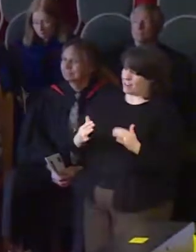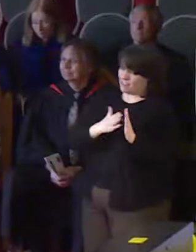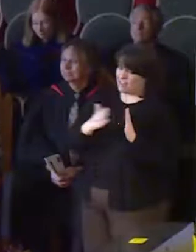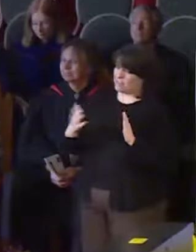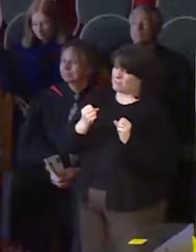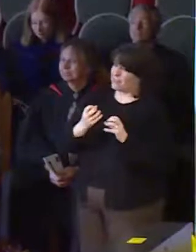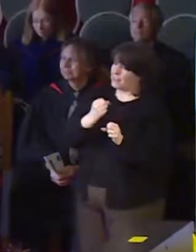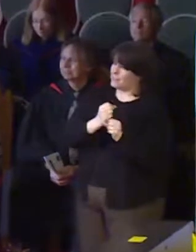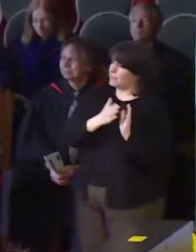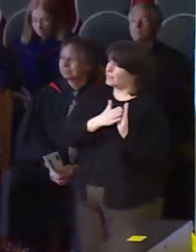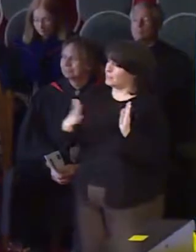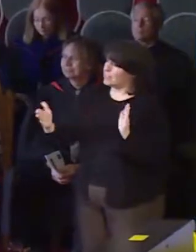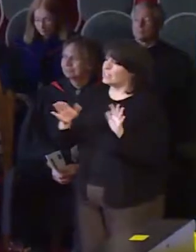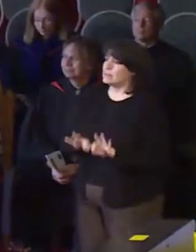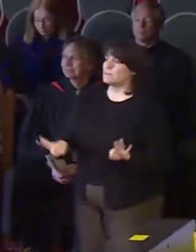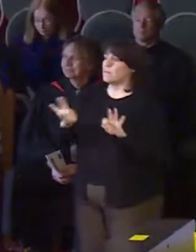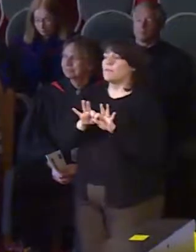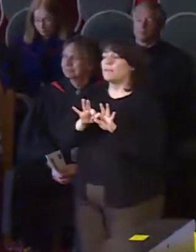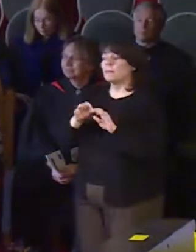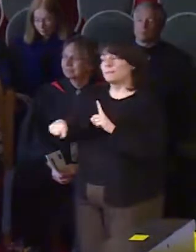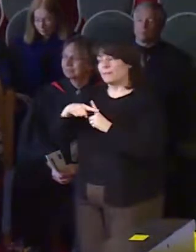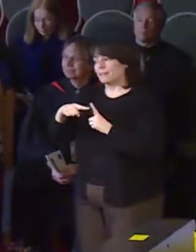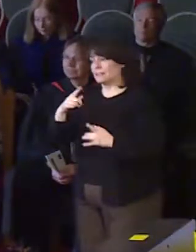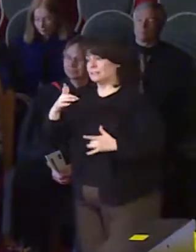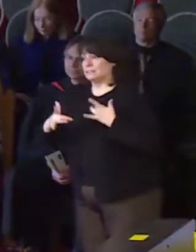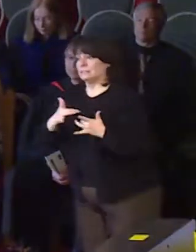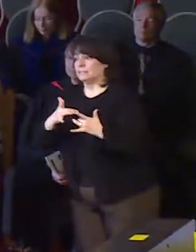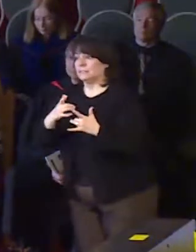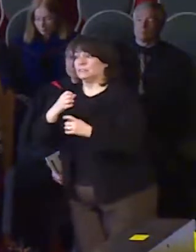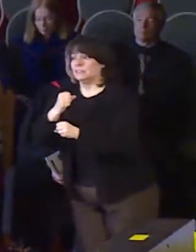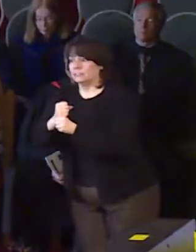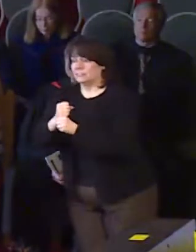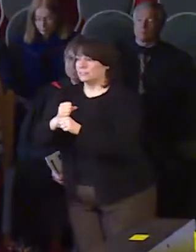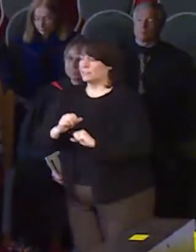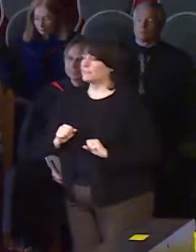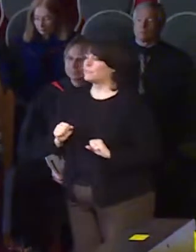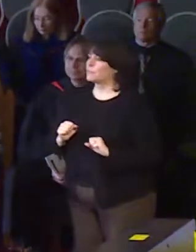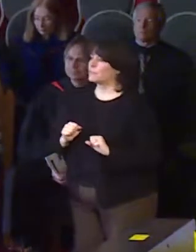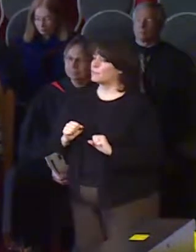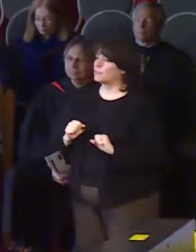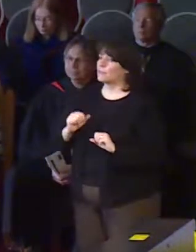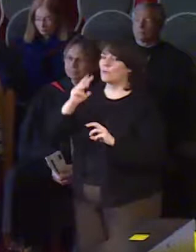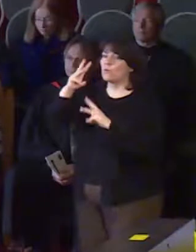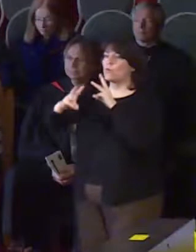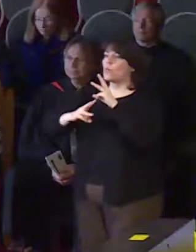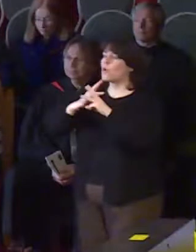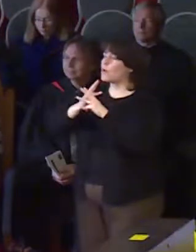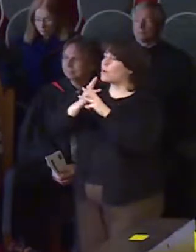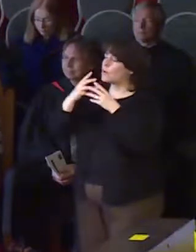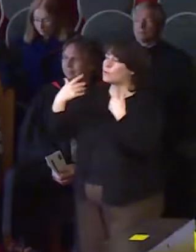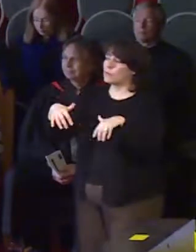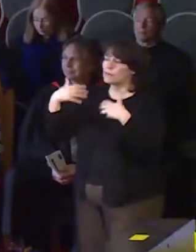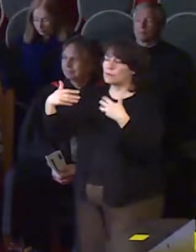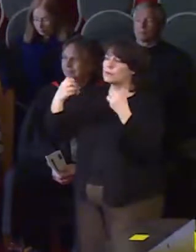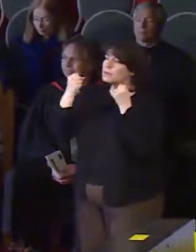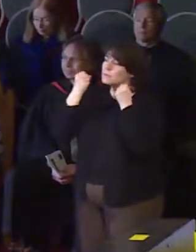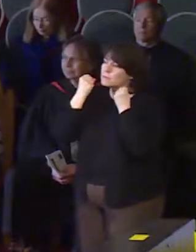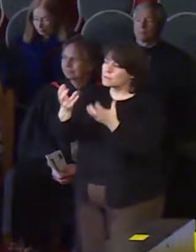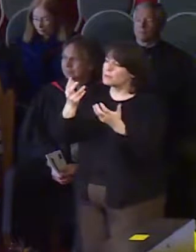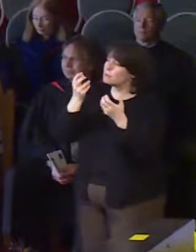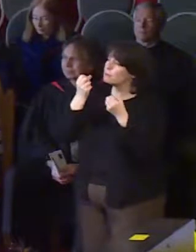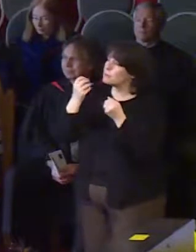remembered as one of the most important and exciting periods in history. The world today is marked by